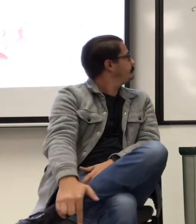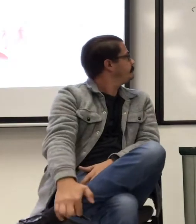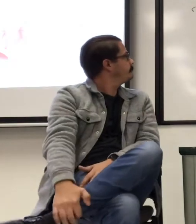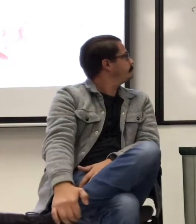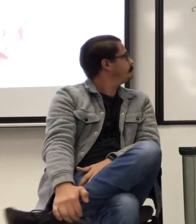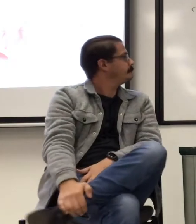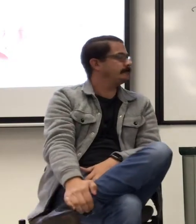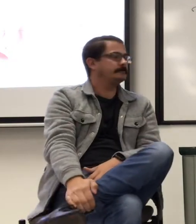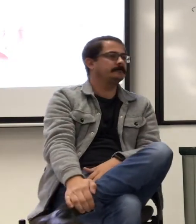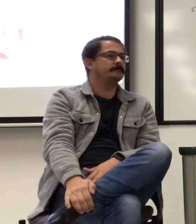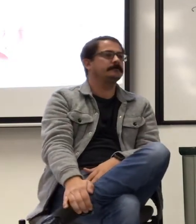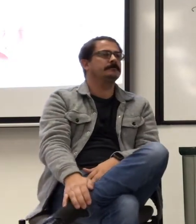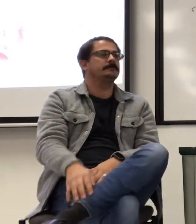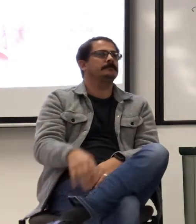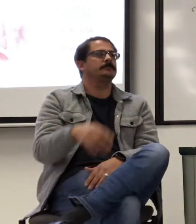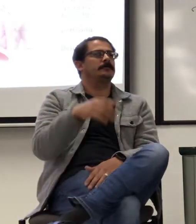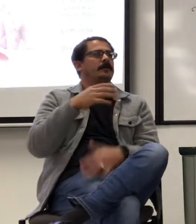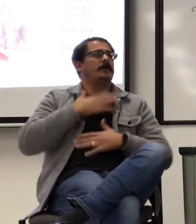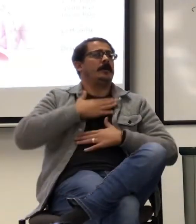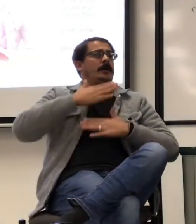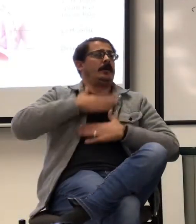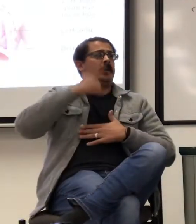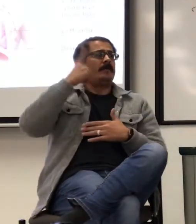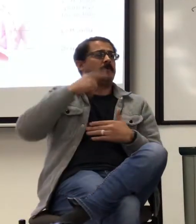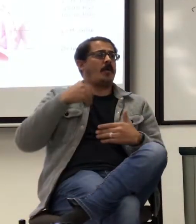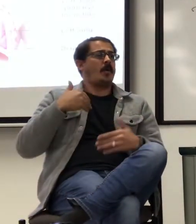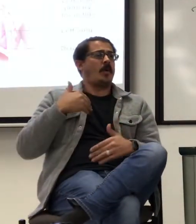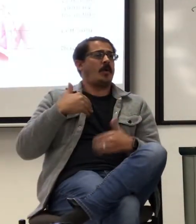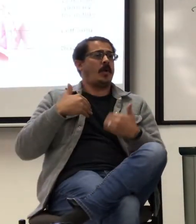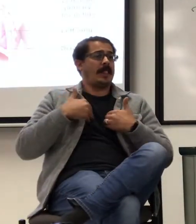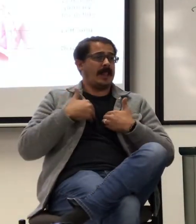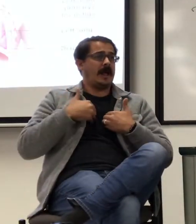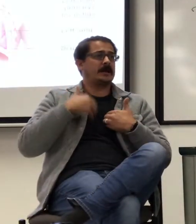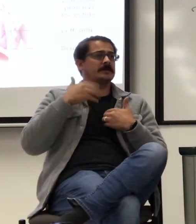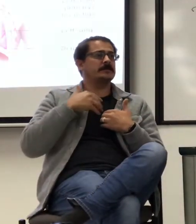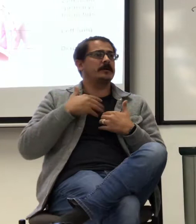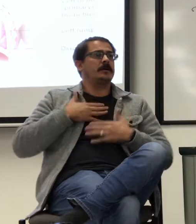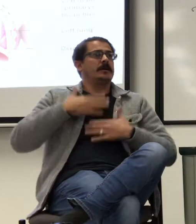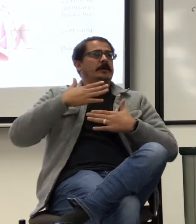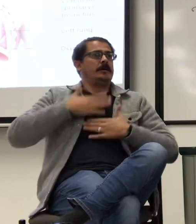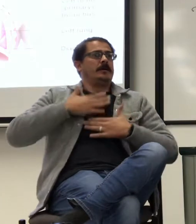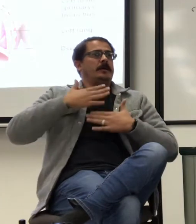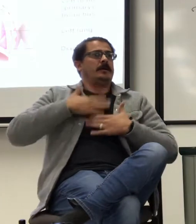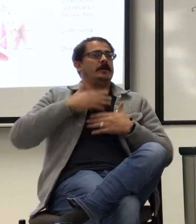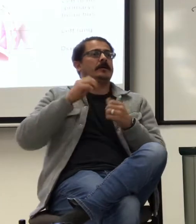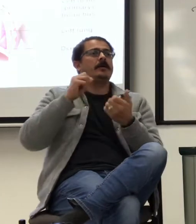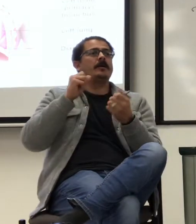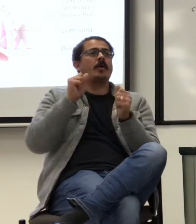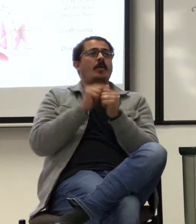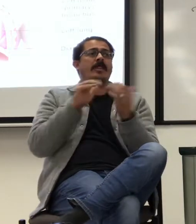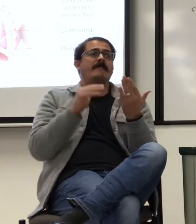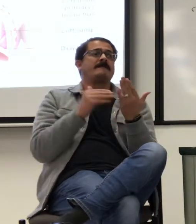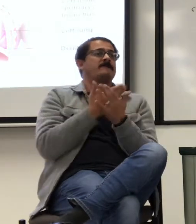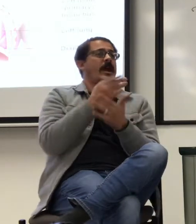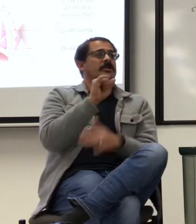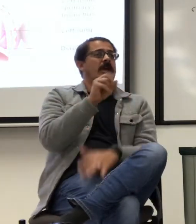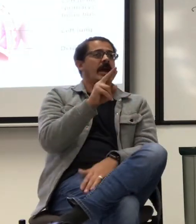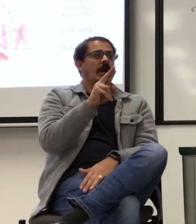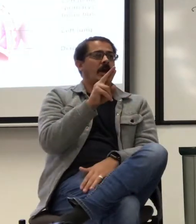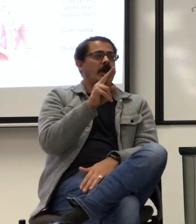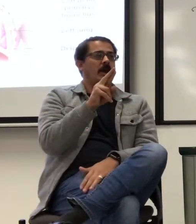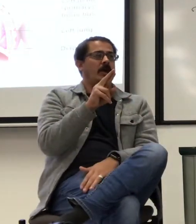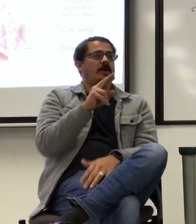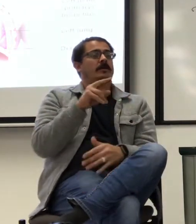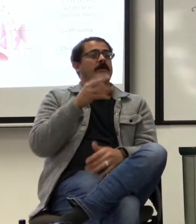The point of the ventilation of the lungs is to ventilate those alveolar spaces with fresh air. Okay, so the fresh air is coming